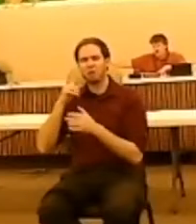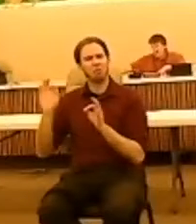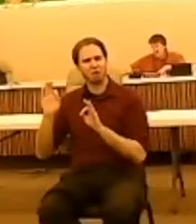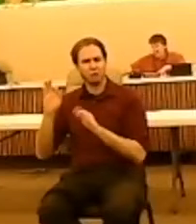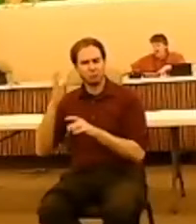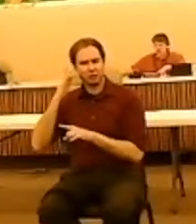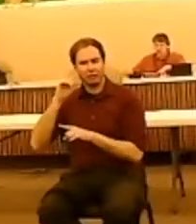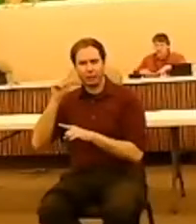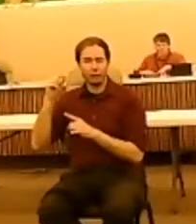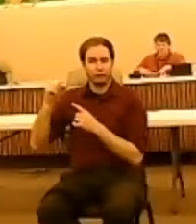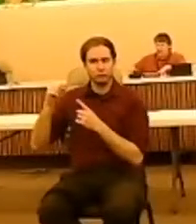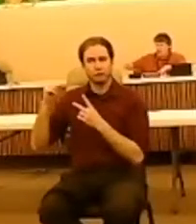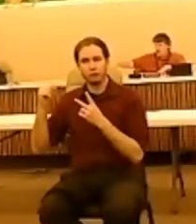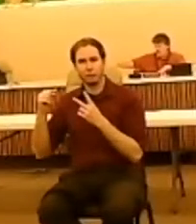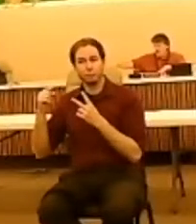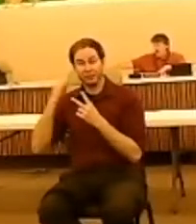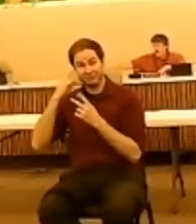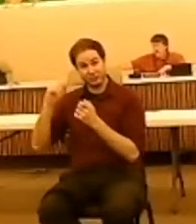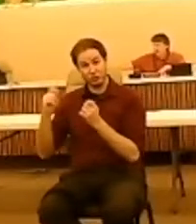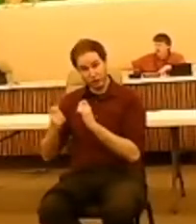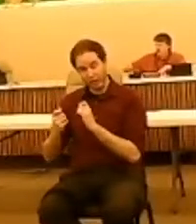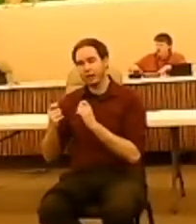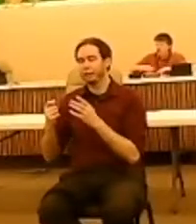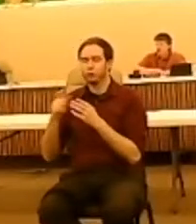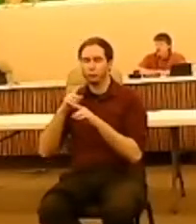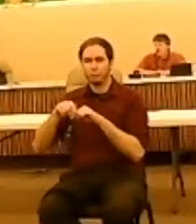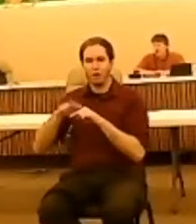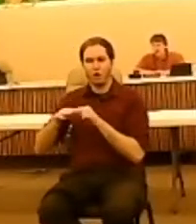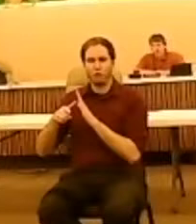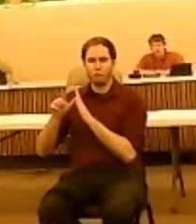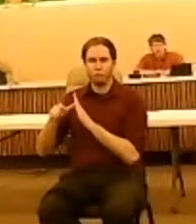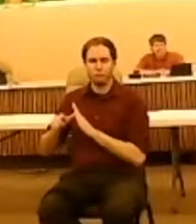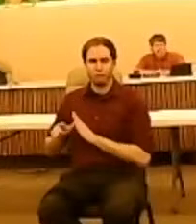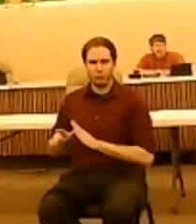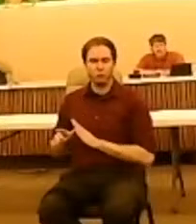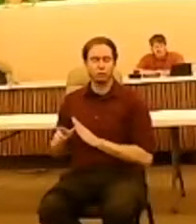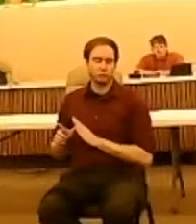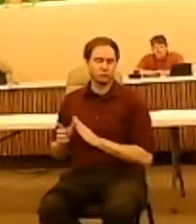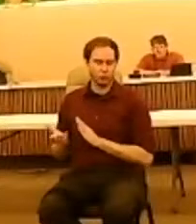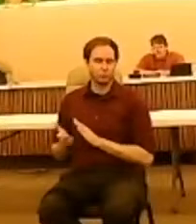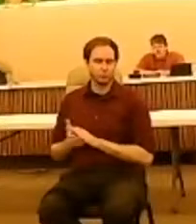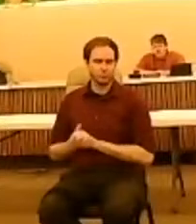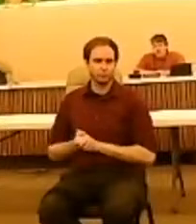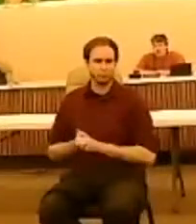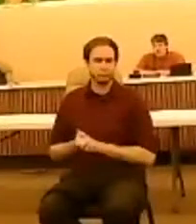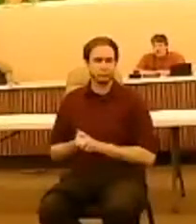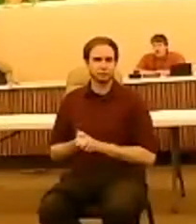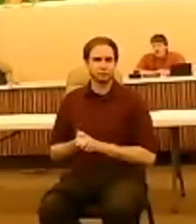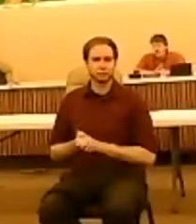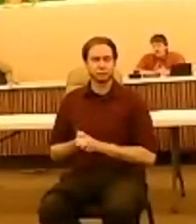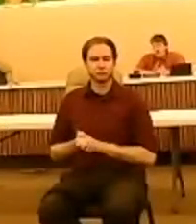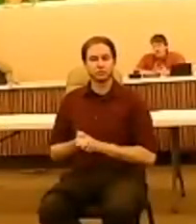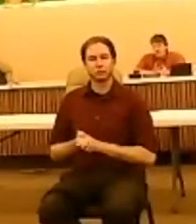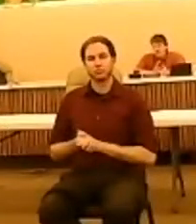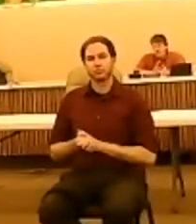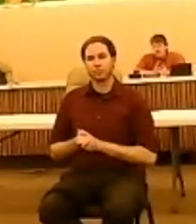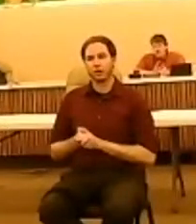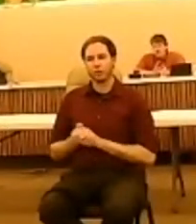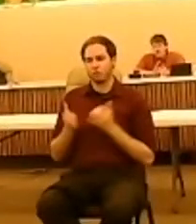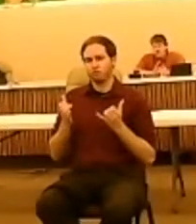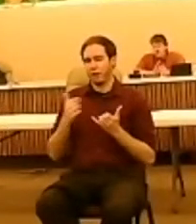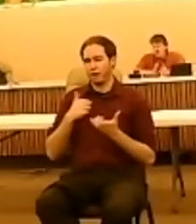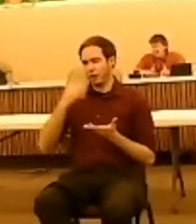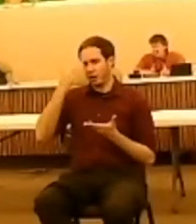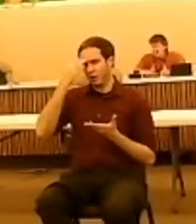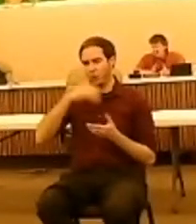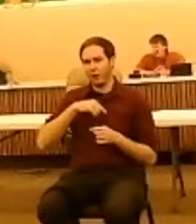it's not this. And then it changes to that, right? So because of those unknowns, I